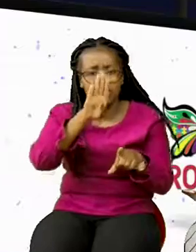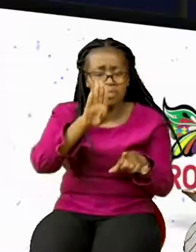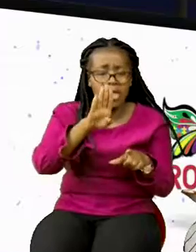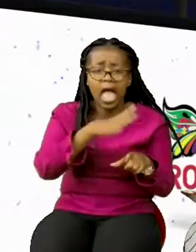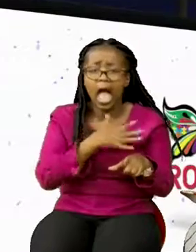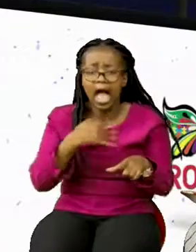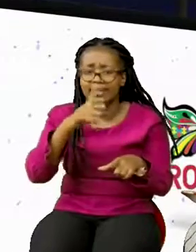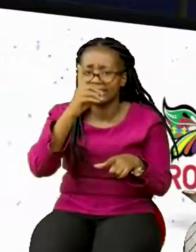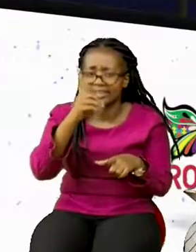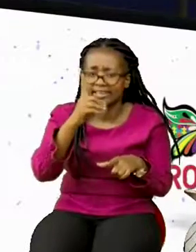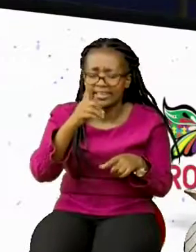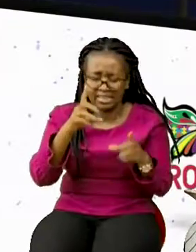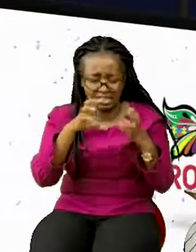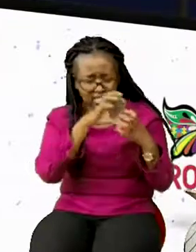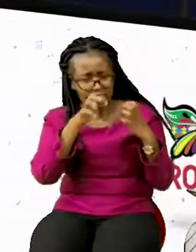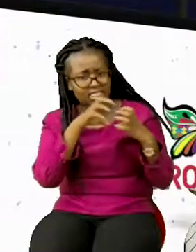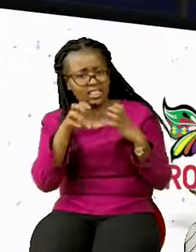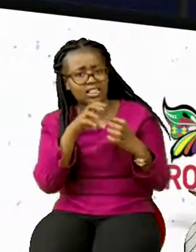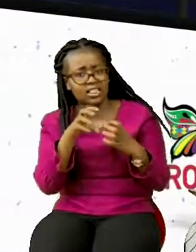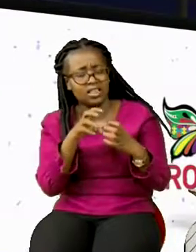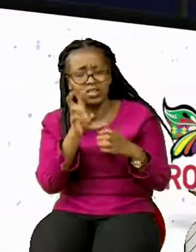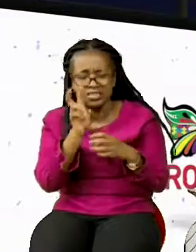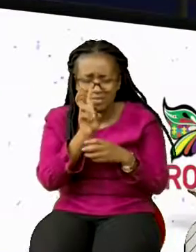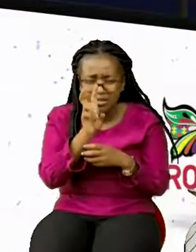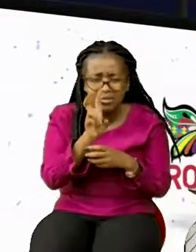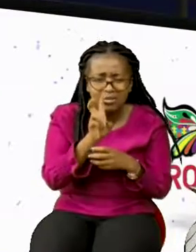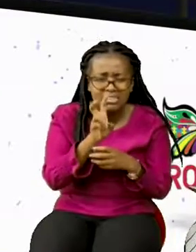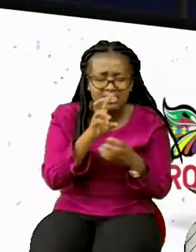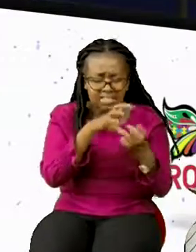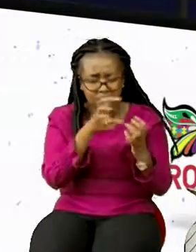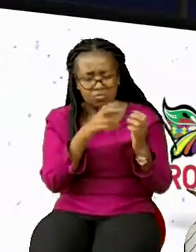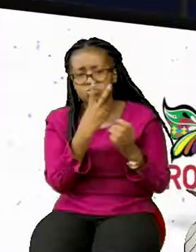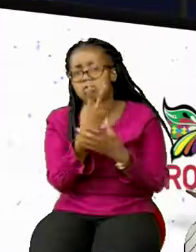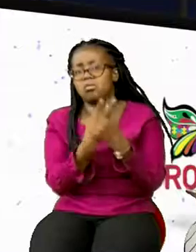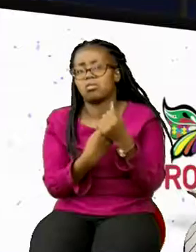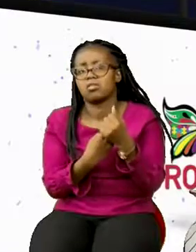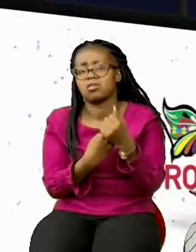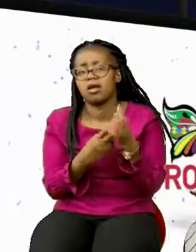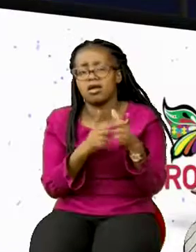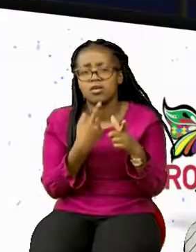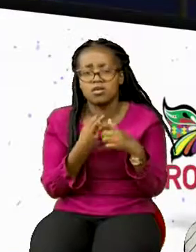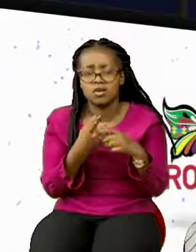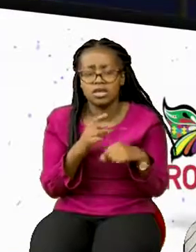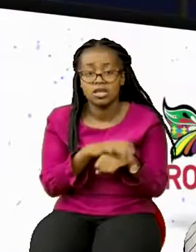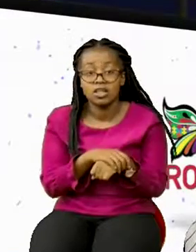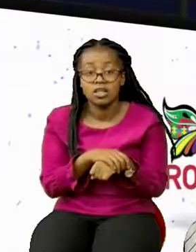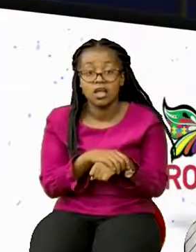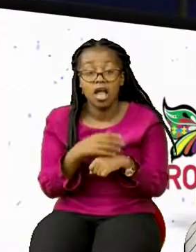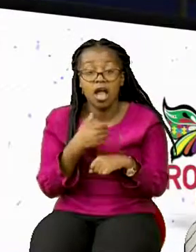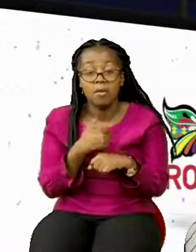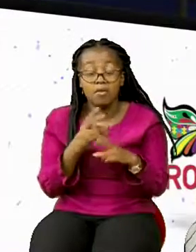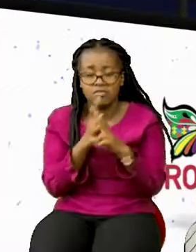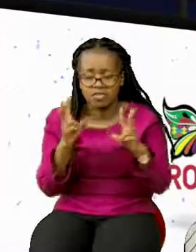and D. So visually, they will be confusing the two, and you will find that they will be either